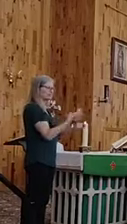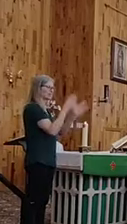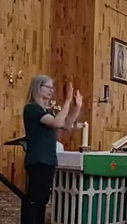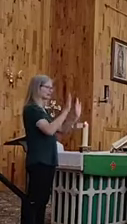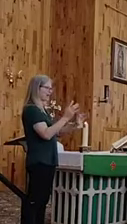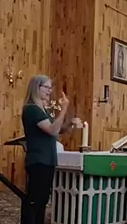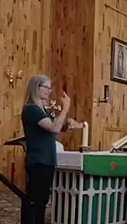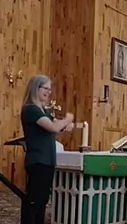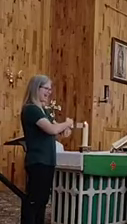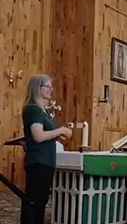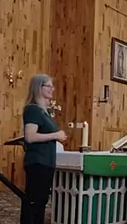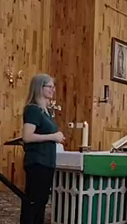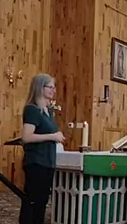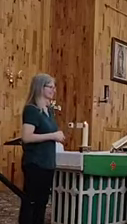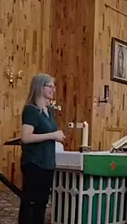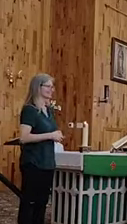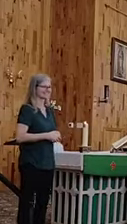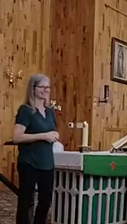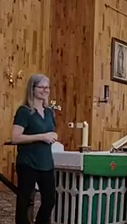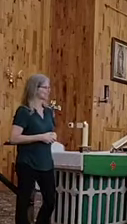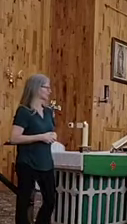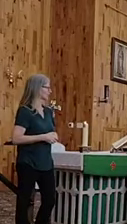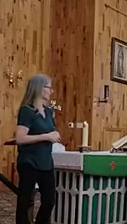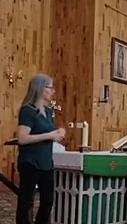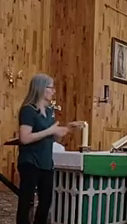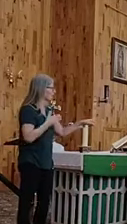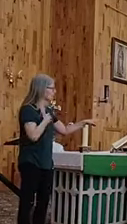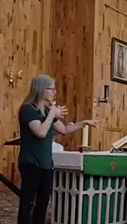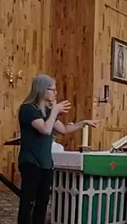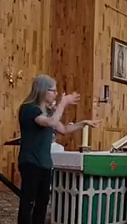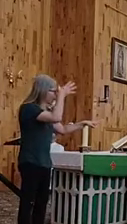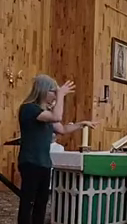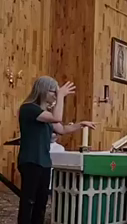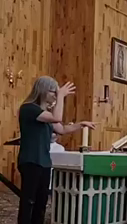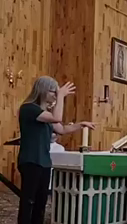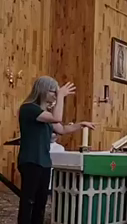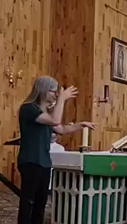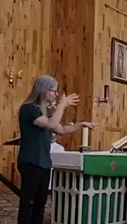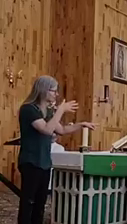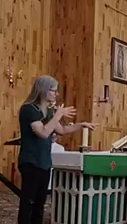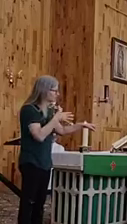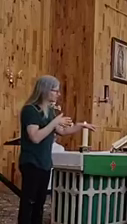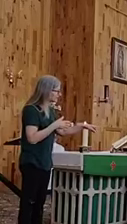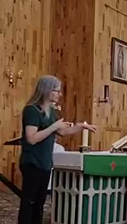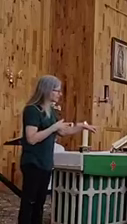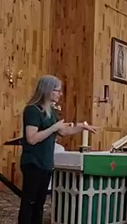I need you, absolutely.